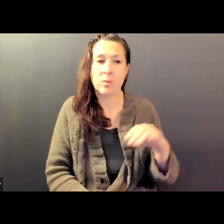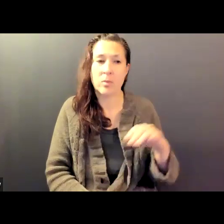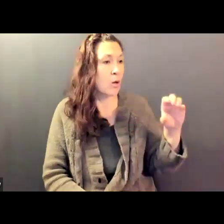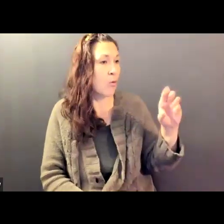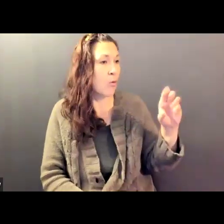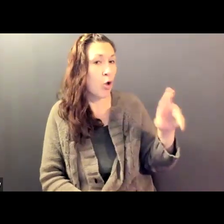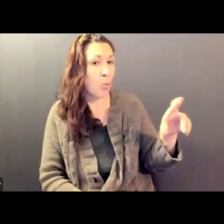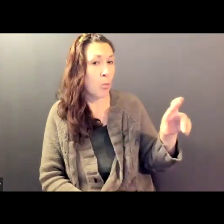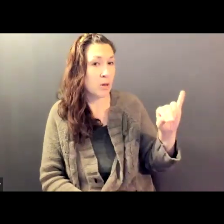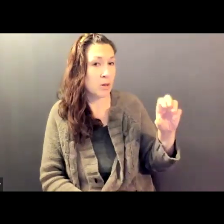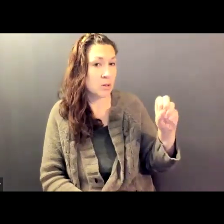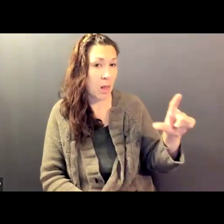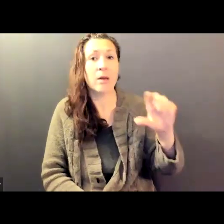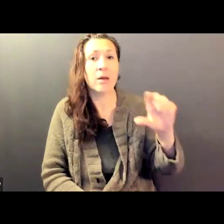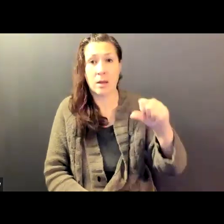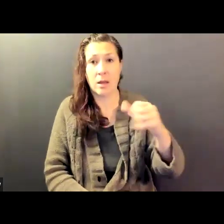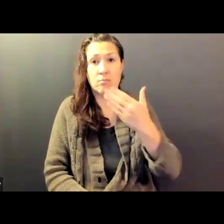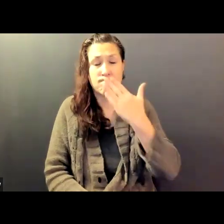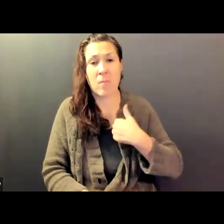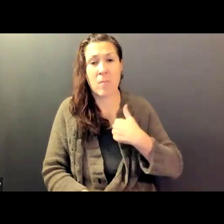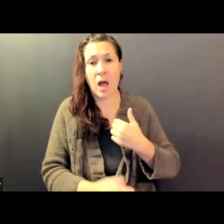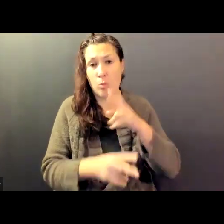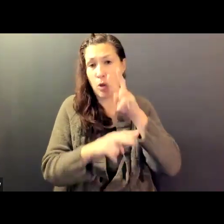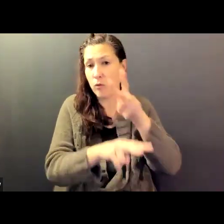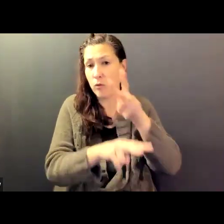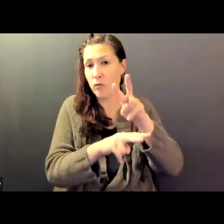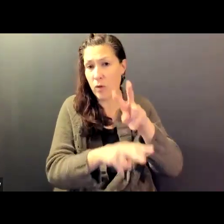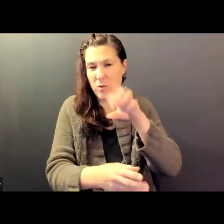look forward to like any involvement with BSAC. It's great.